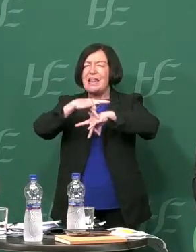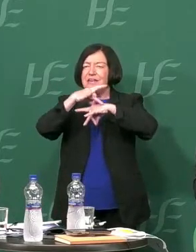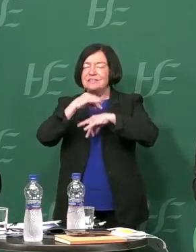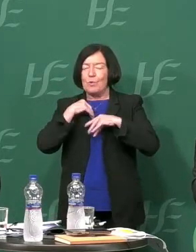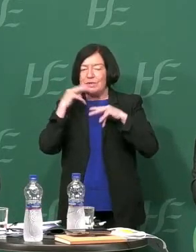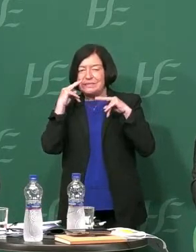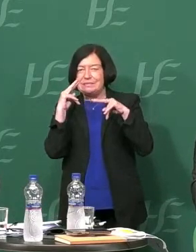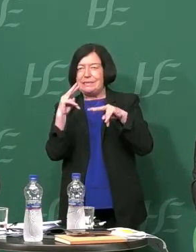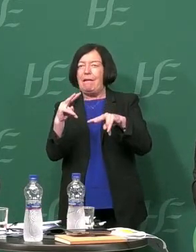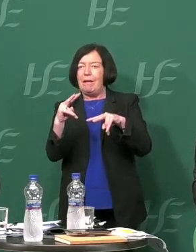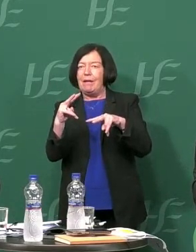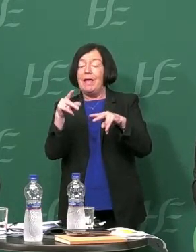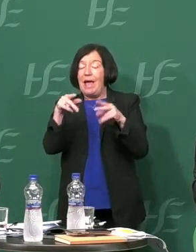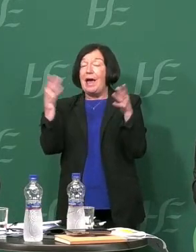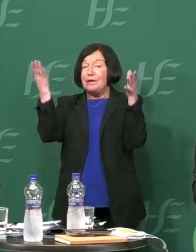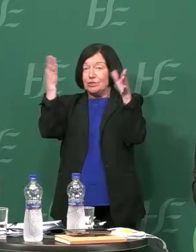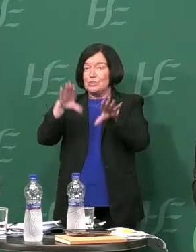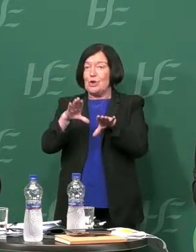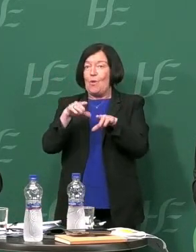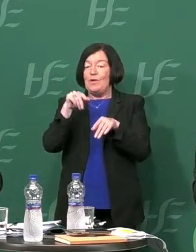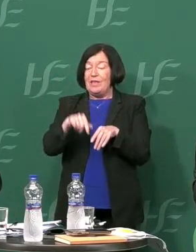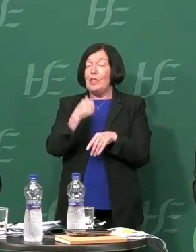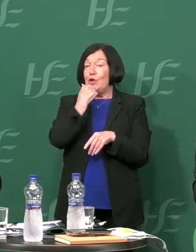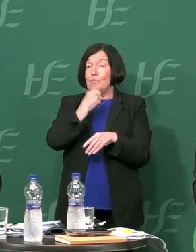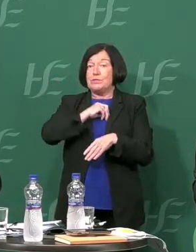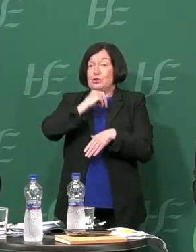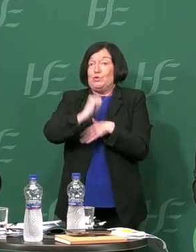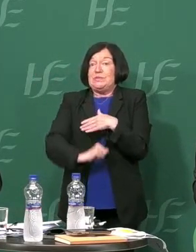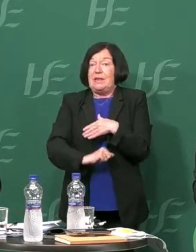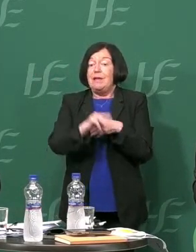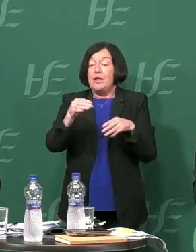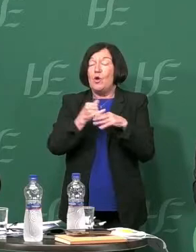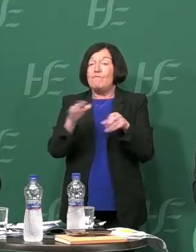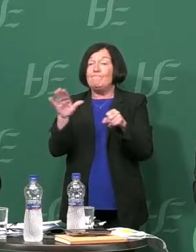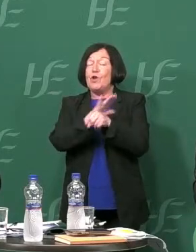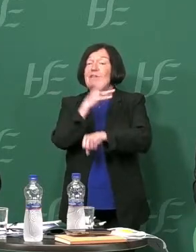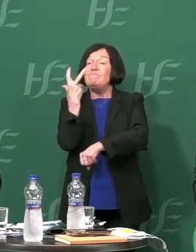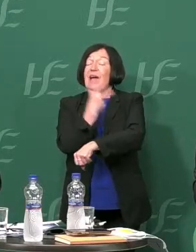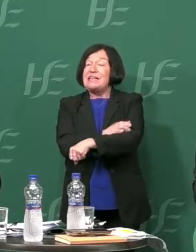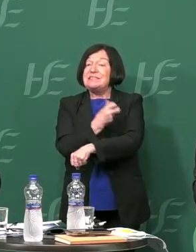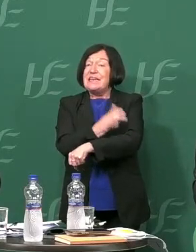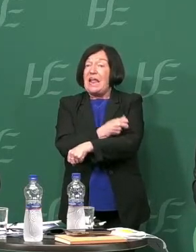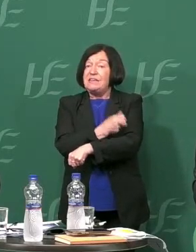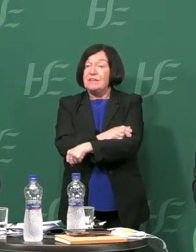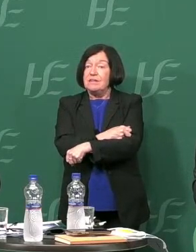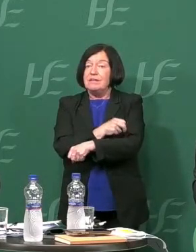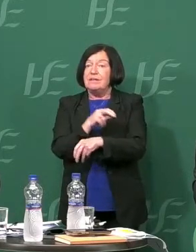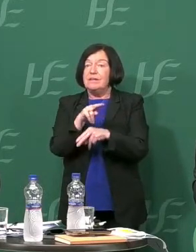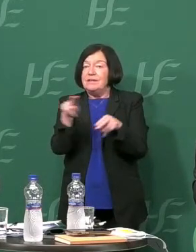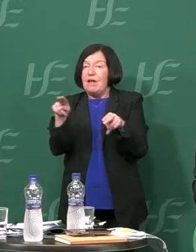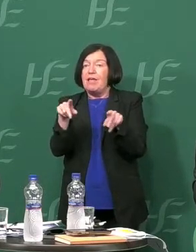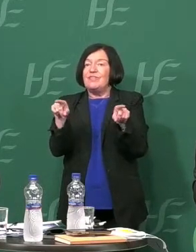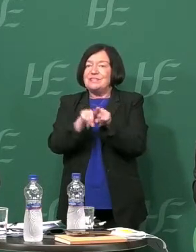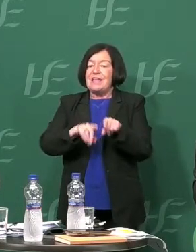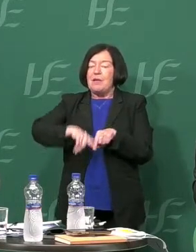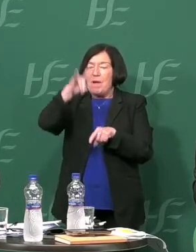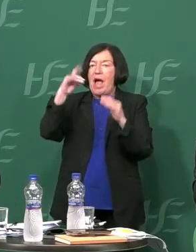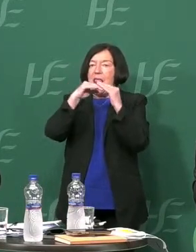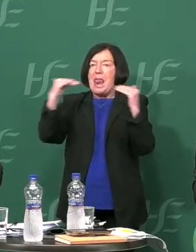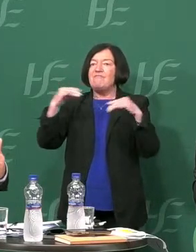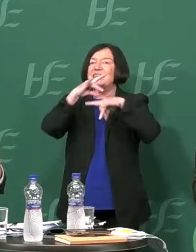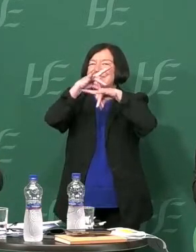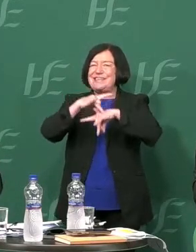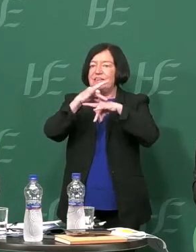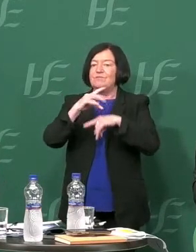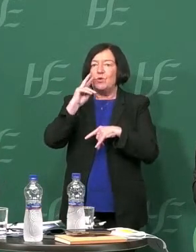seeing, and it's reflecting the latest length of stay of people who are vaccinated, not the same high levels of sickness that we